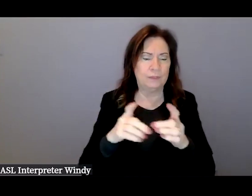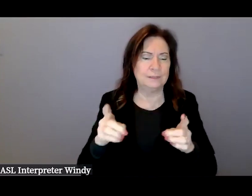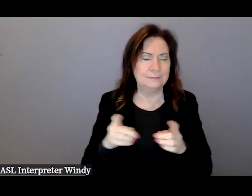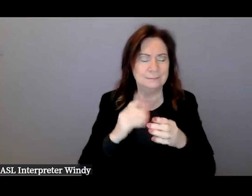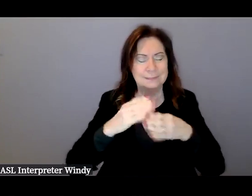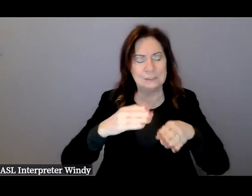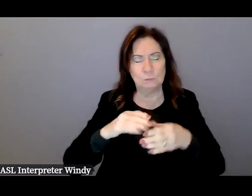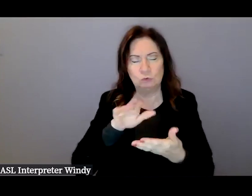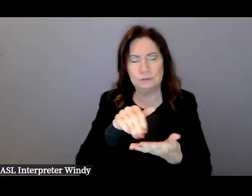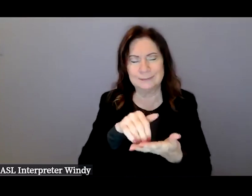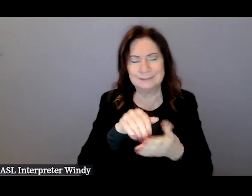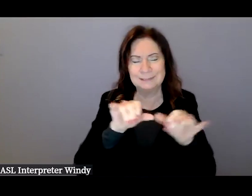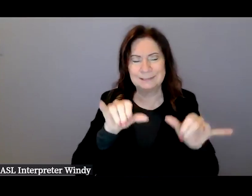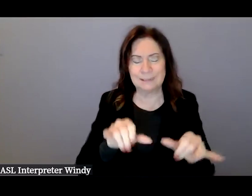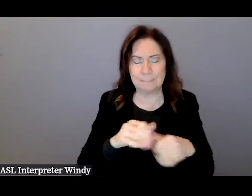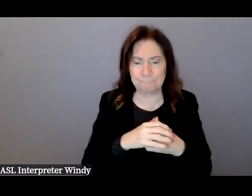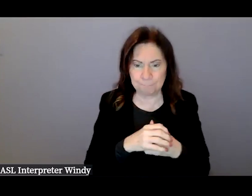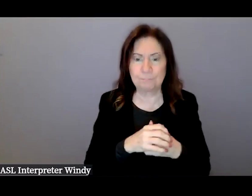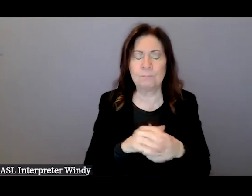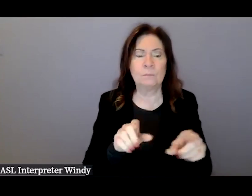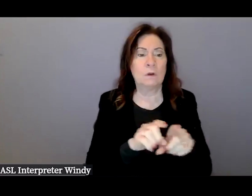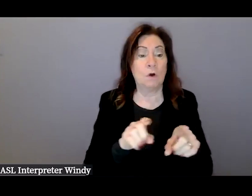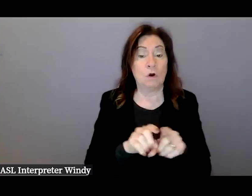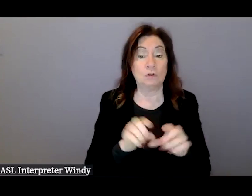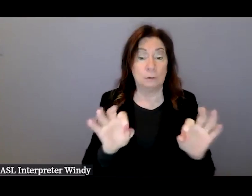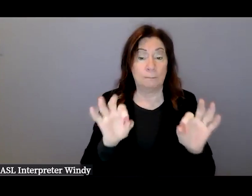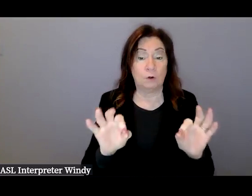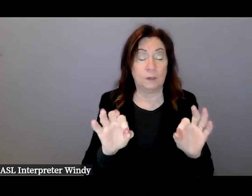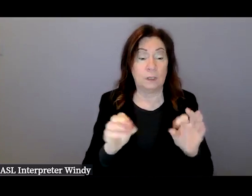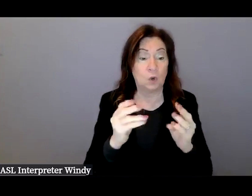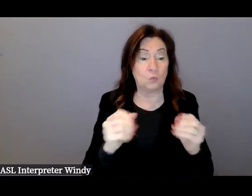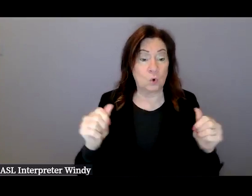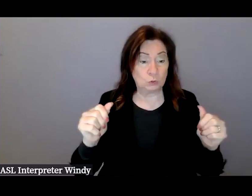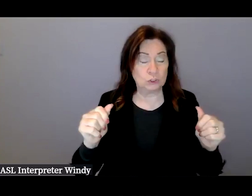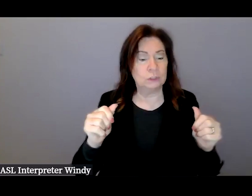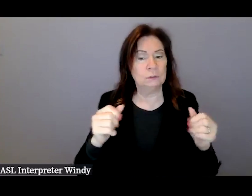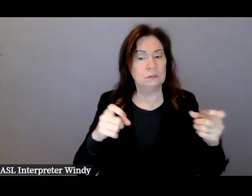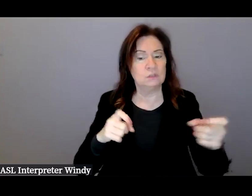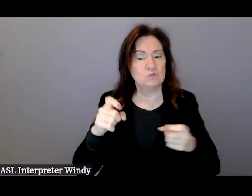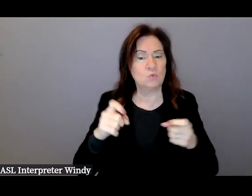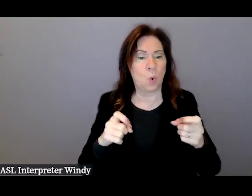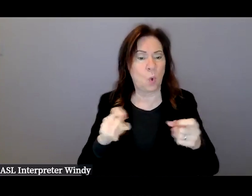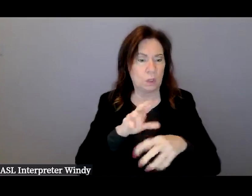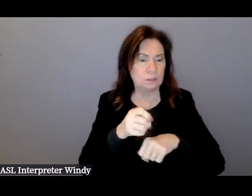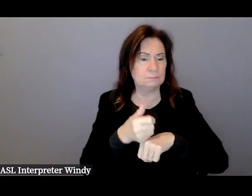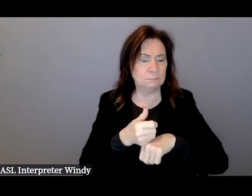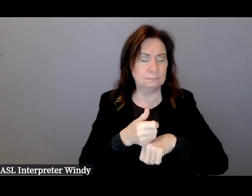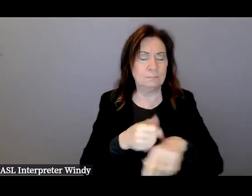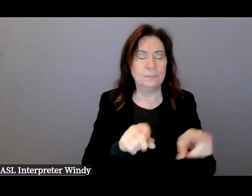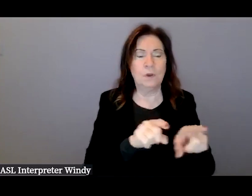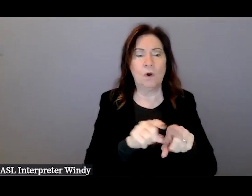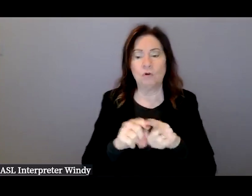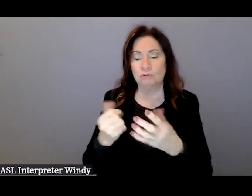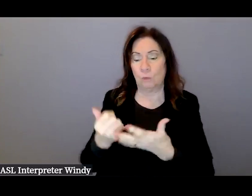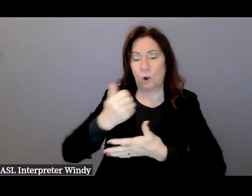system. This will allow us to ensure optimal corrosion control has been restored. We are also prioritizing our